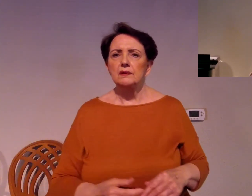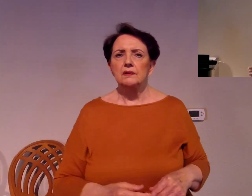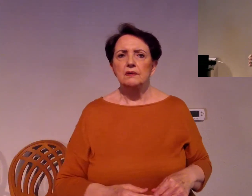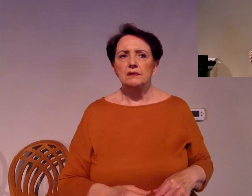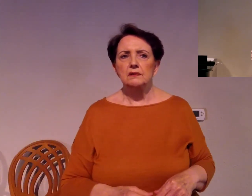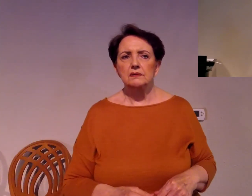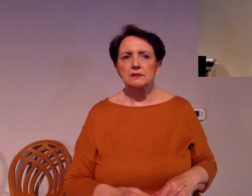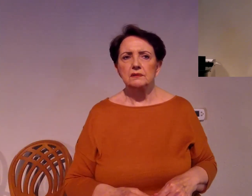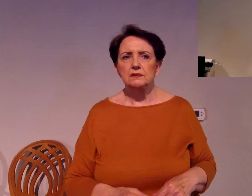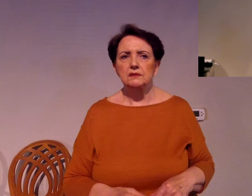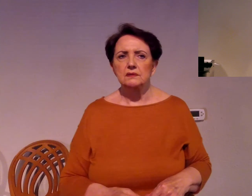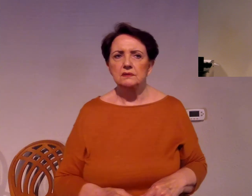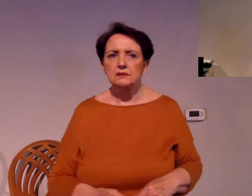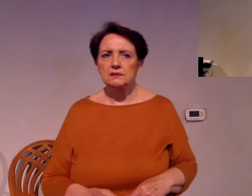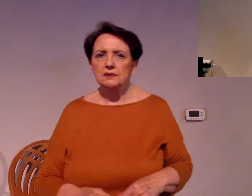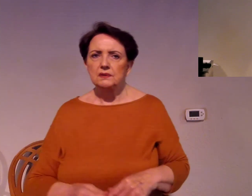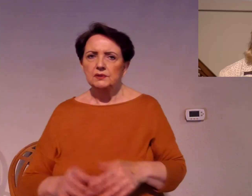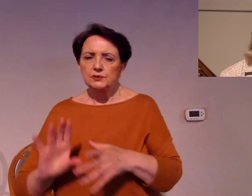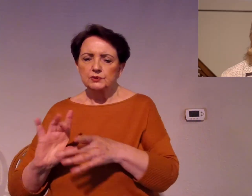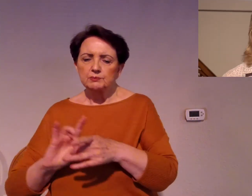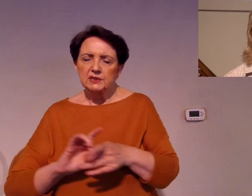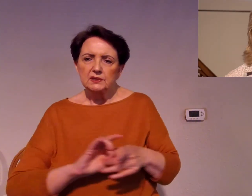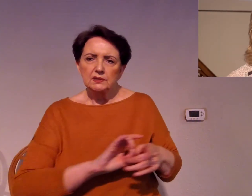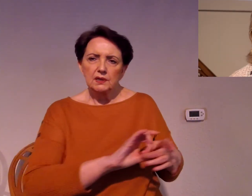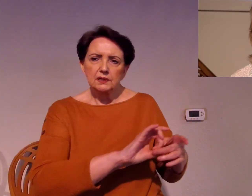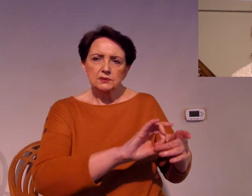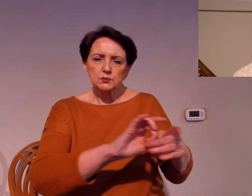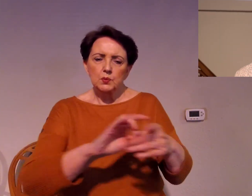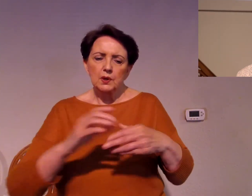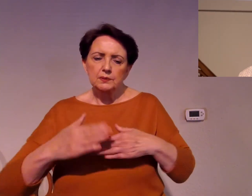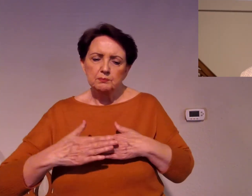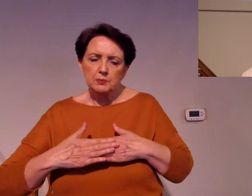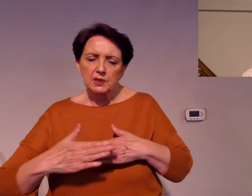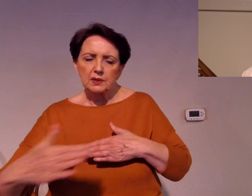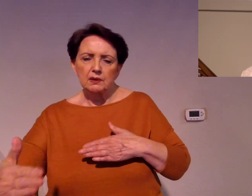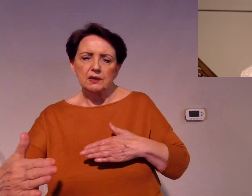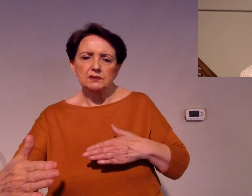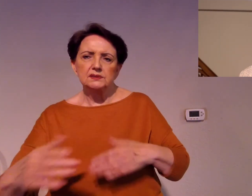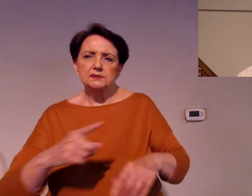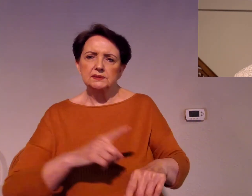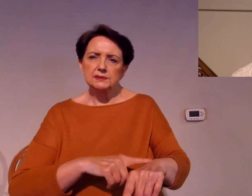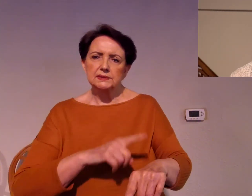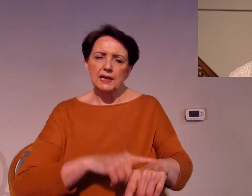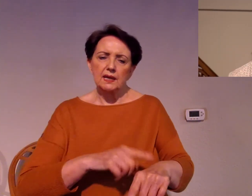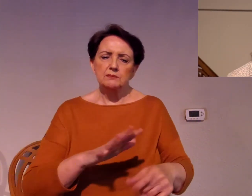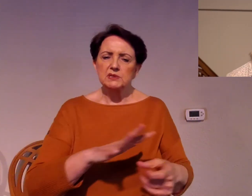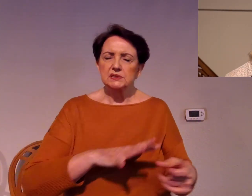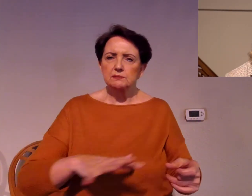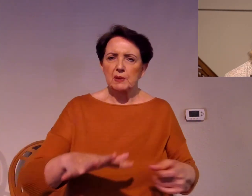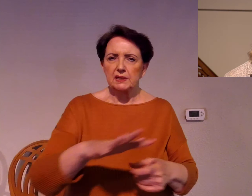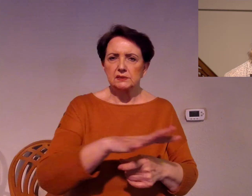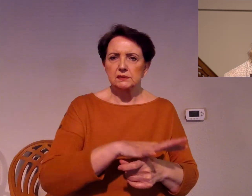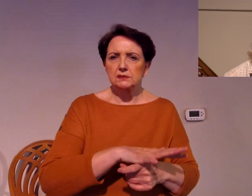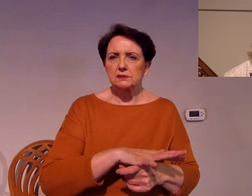to be as one beyond the bounds of time and space,